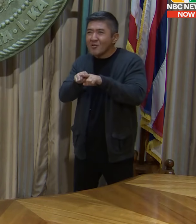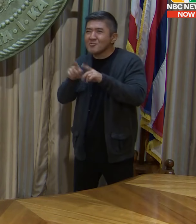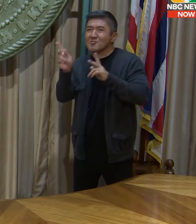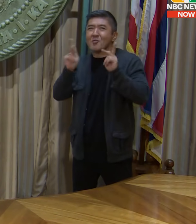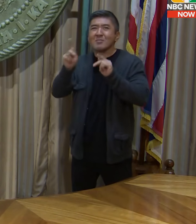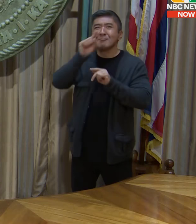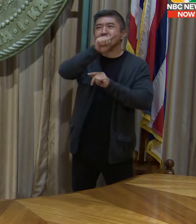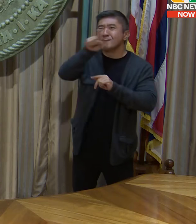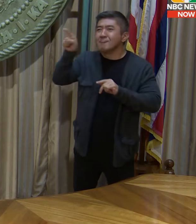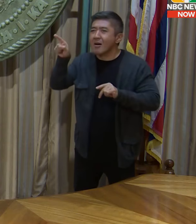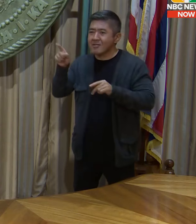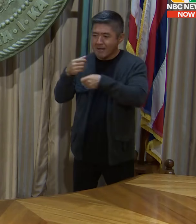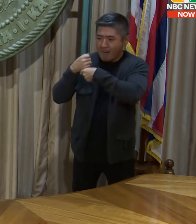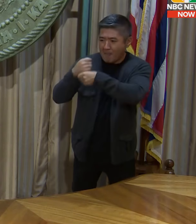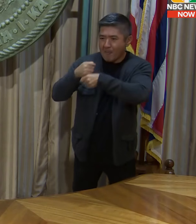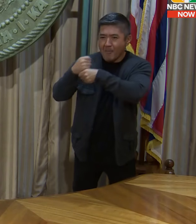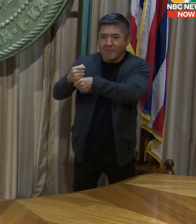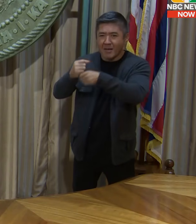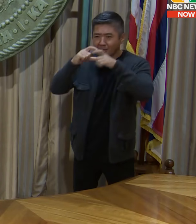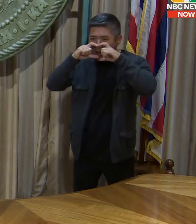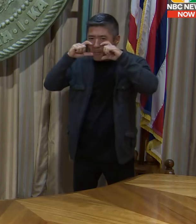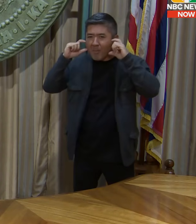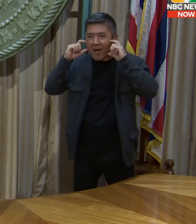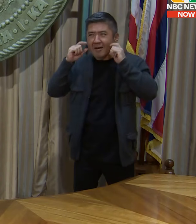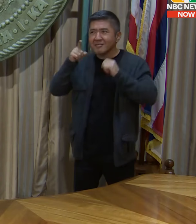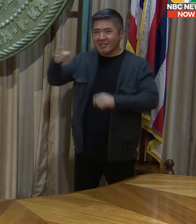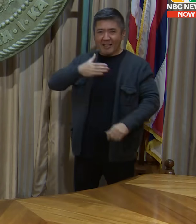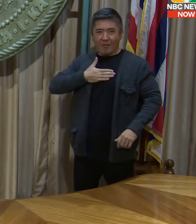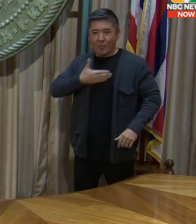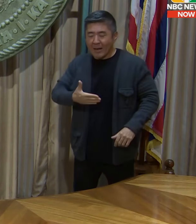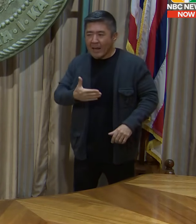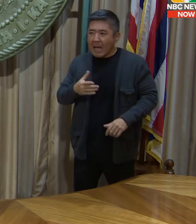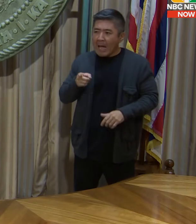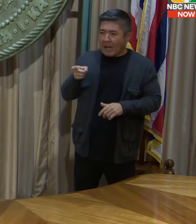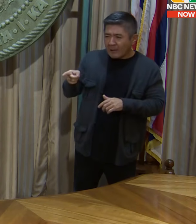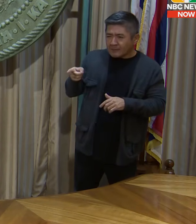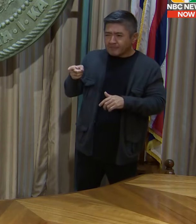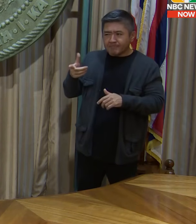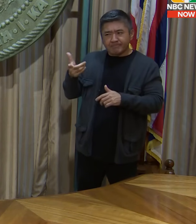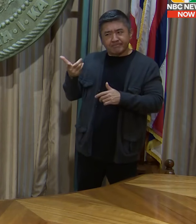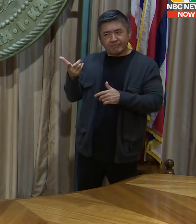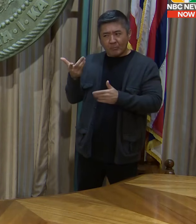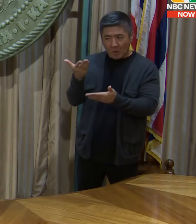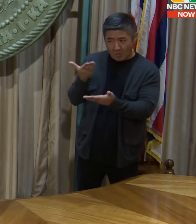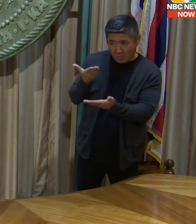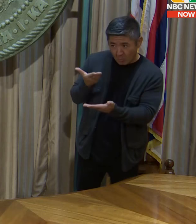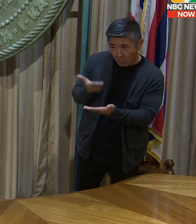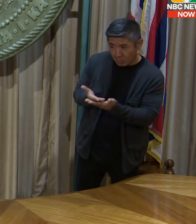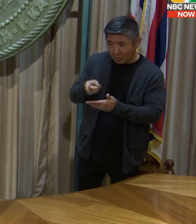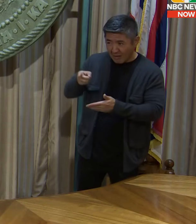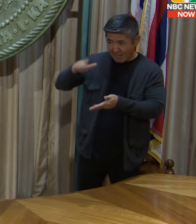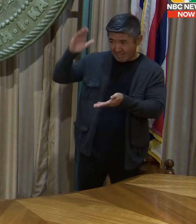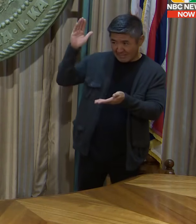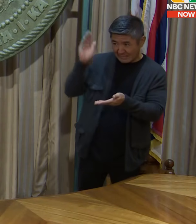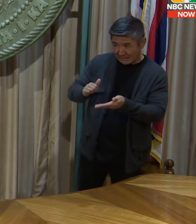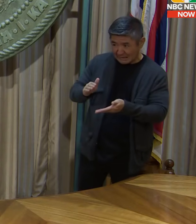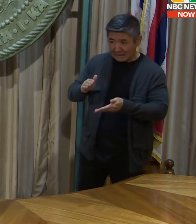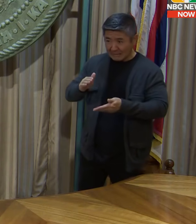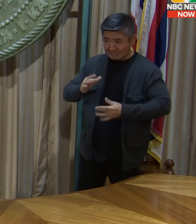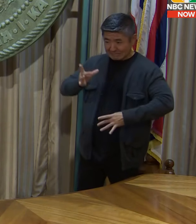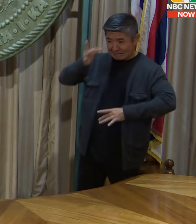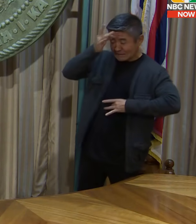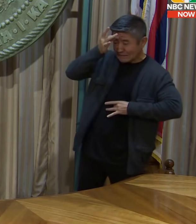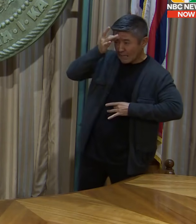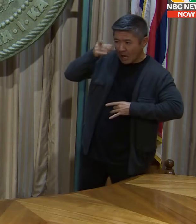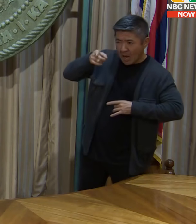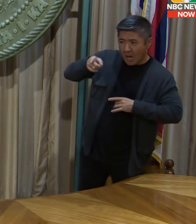who are making masks. It's kind of a wartime effort. They're not proven to demonstrate a decrease in spread of germs. However, we